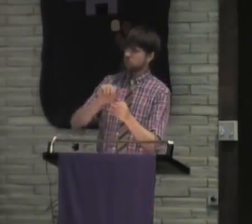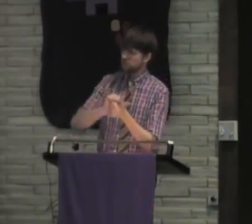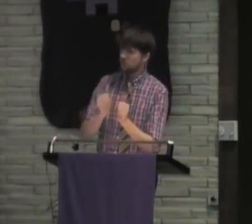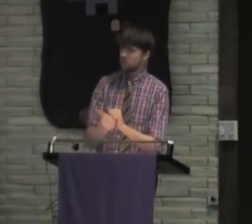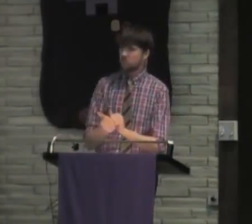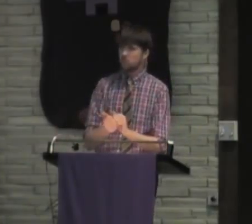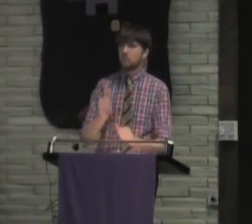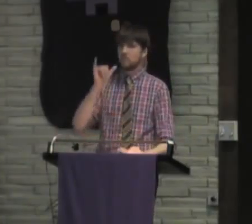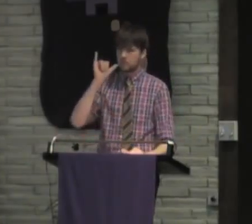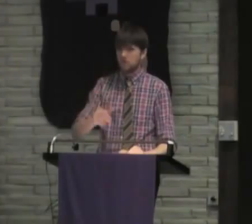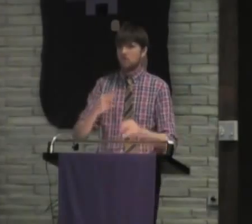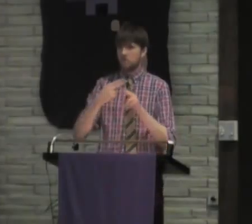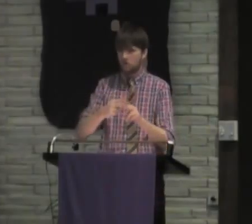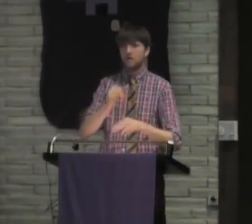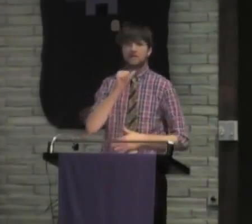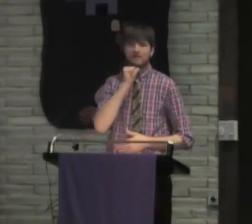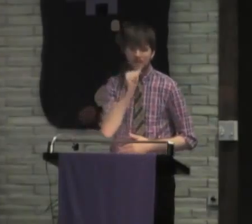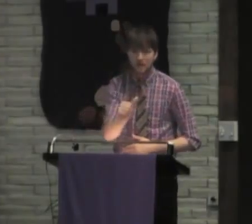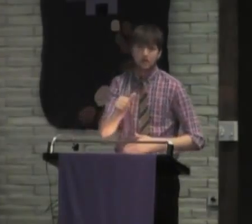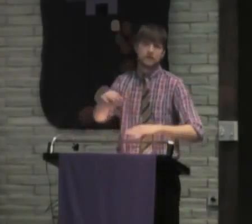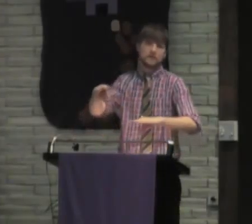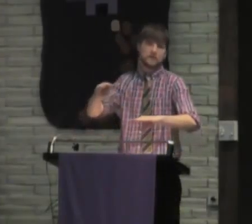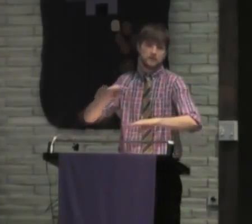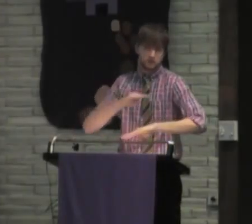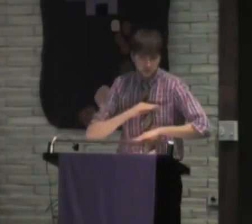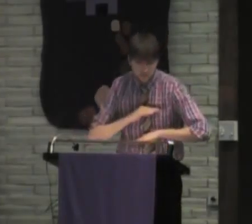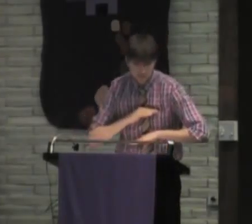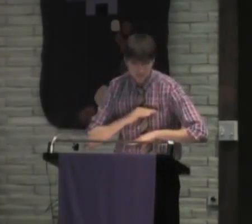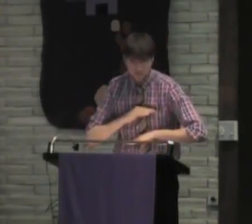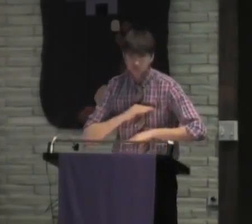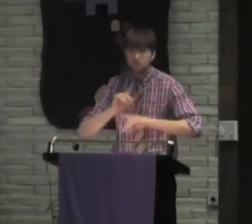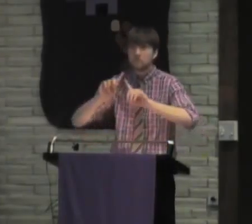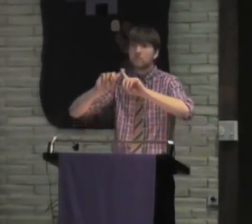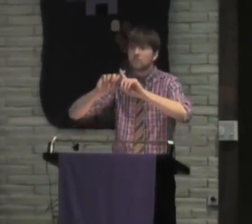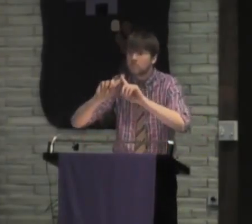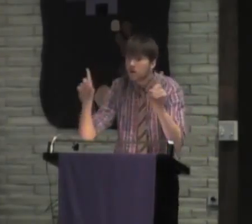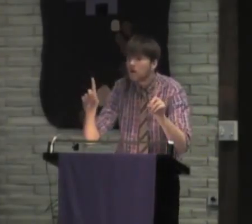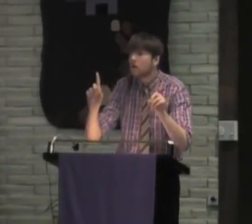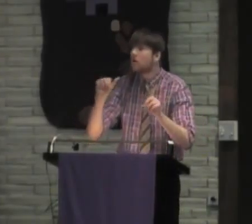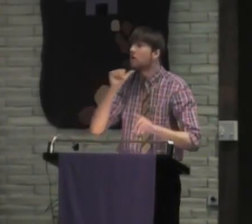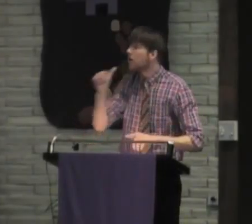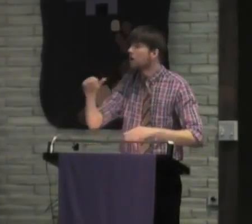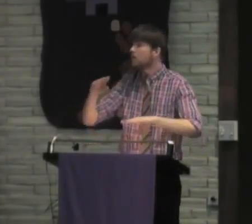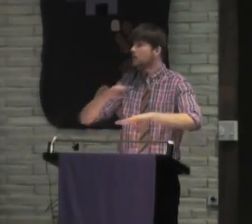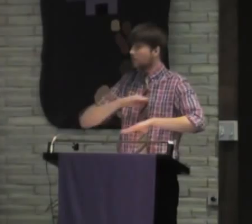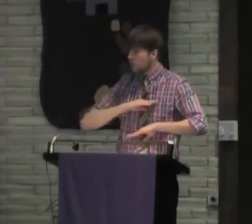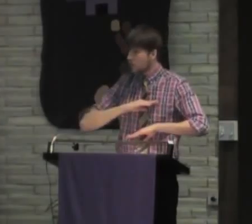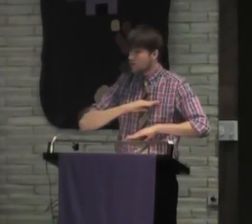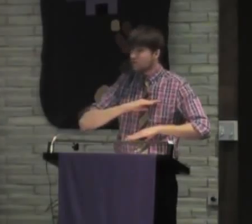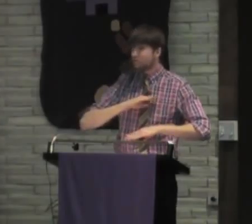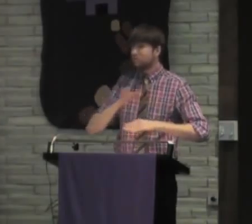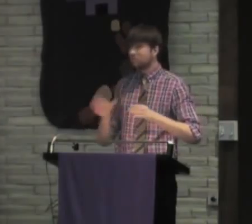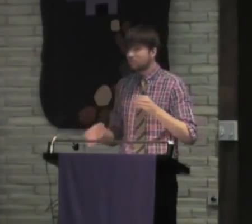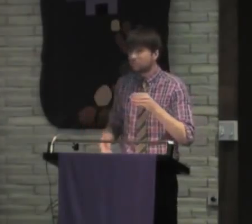We need to feel touched. We need to desire strongly a change. But